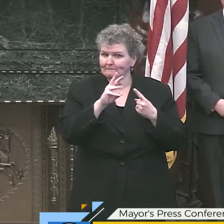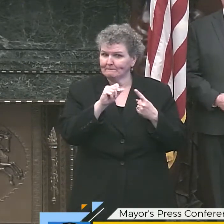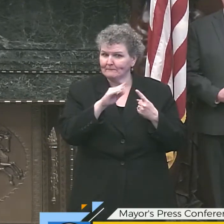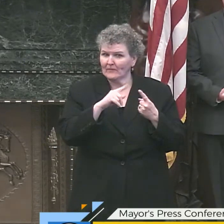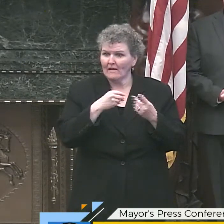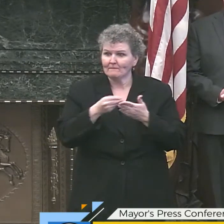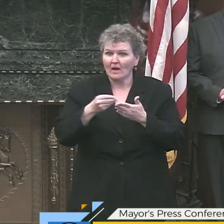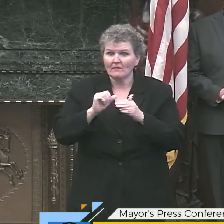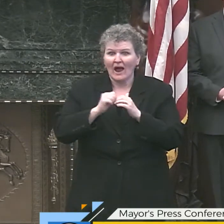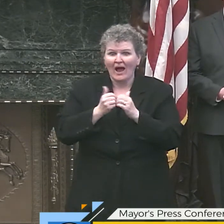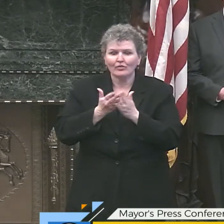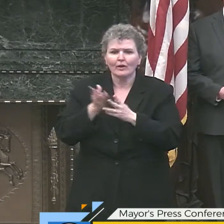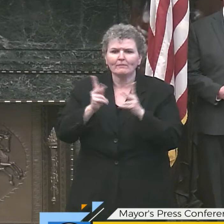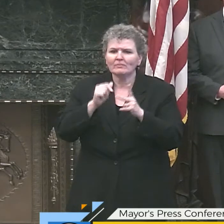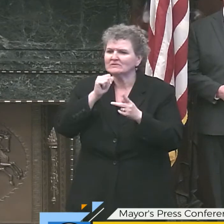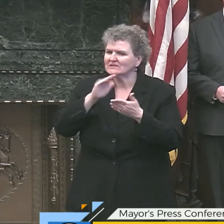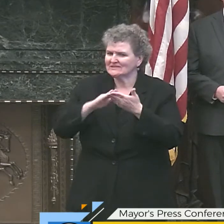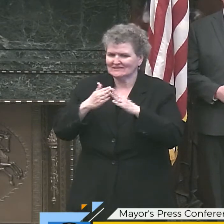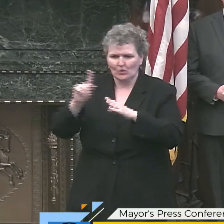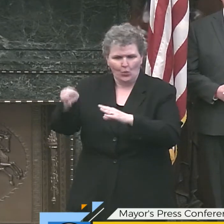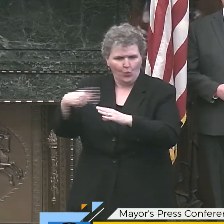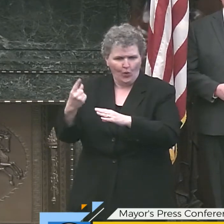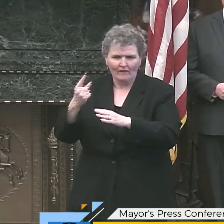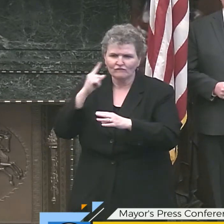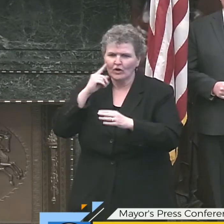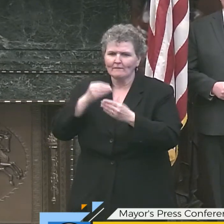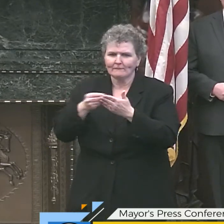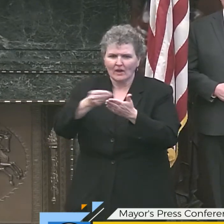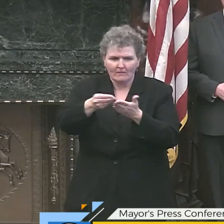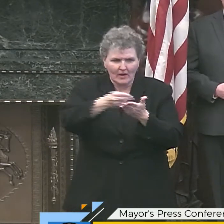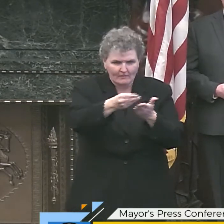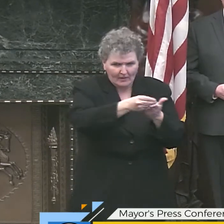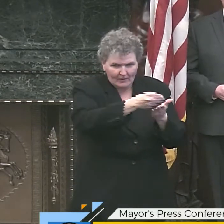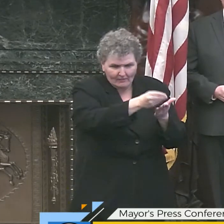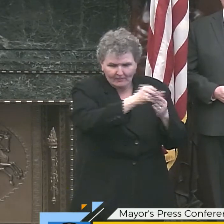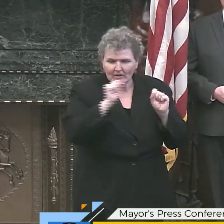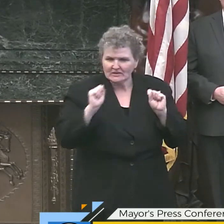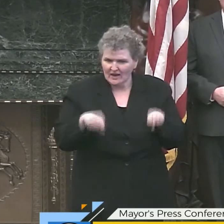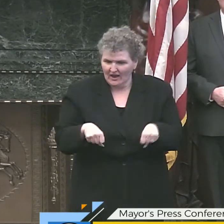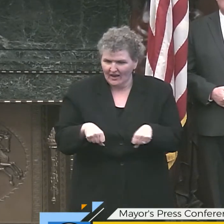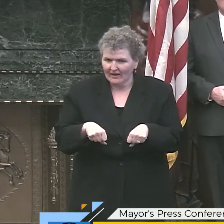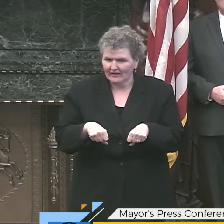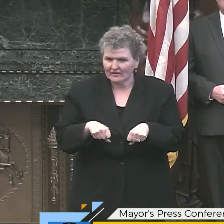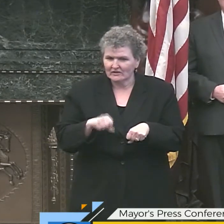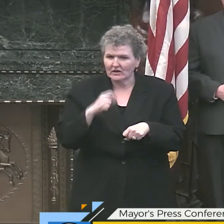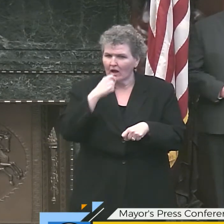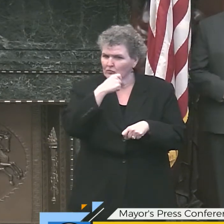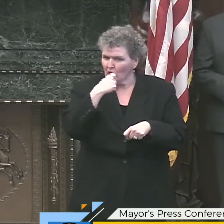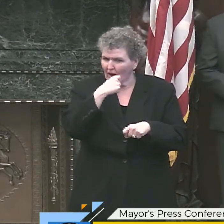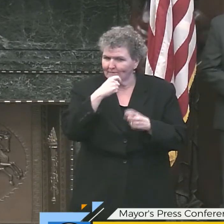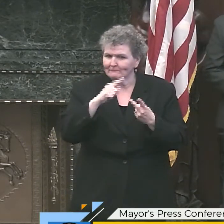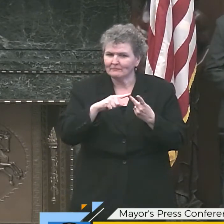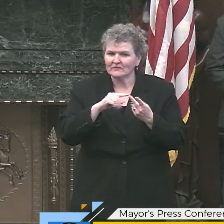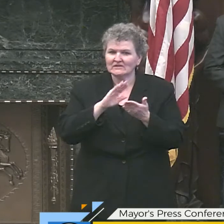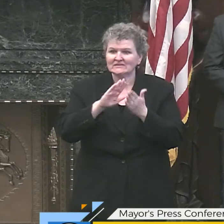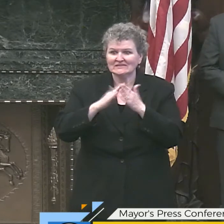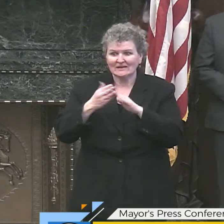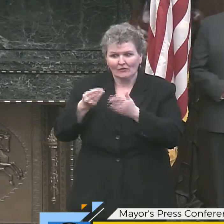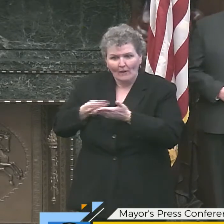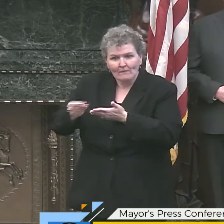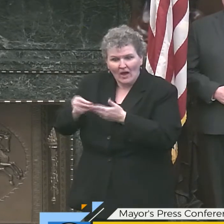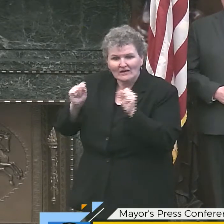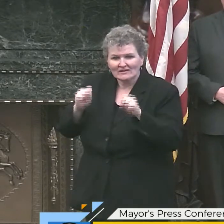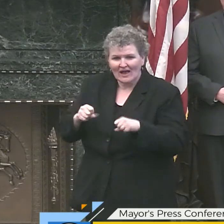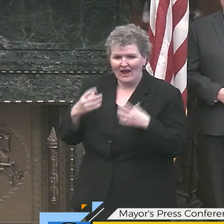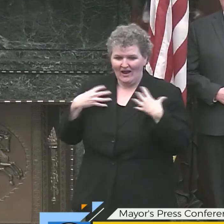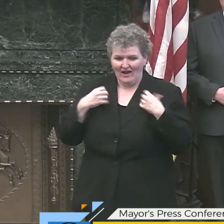many people, not just the city. So each hospital is out there collecting or purchasing swabs, and the city is. The health department